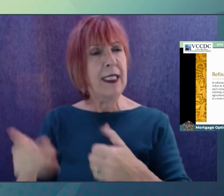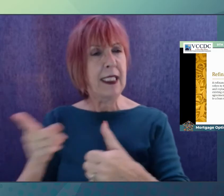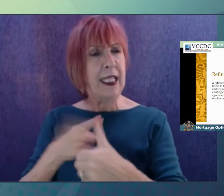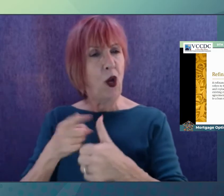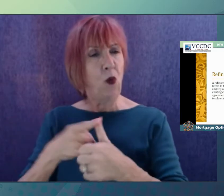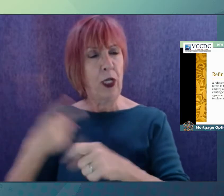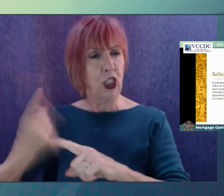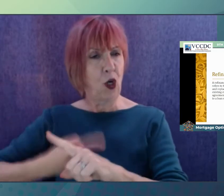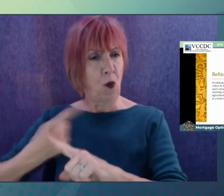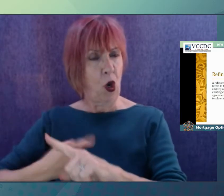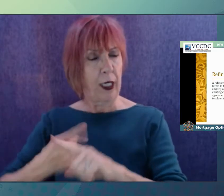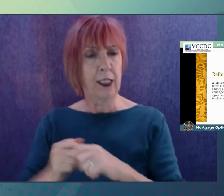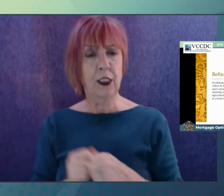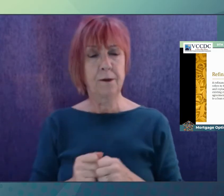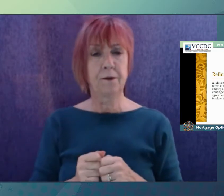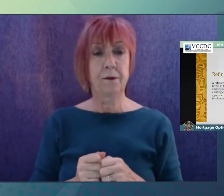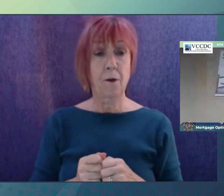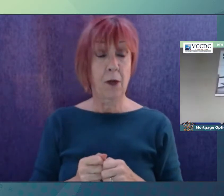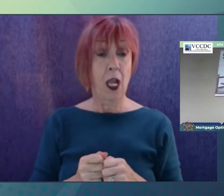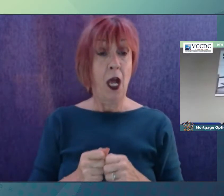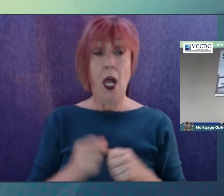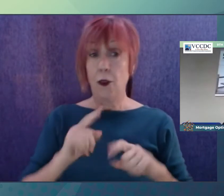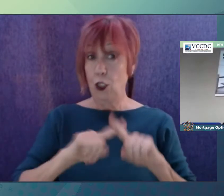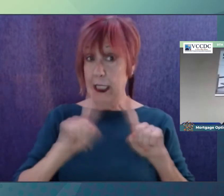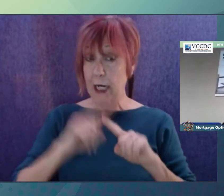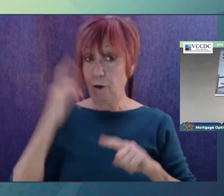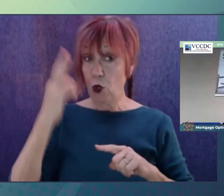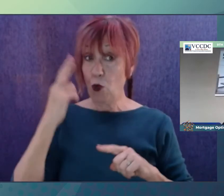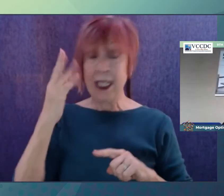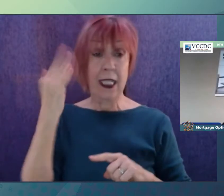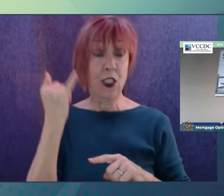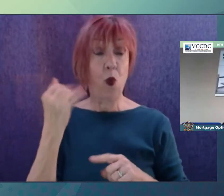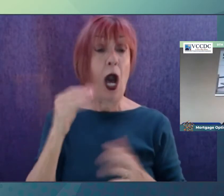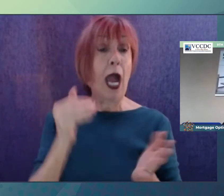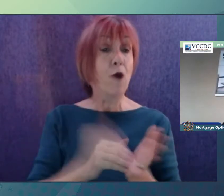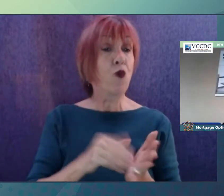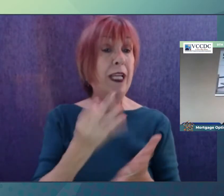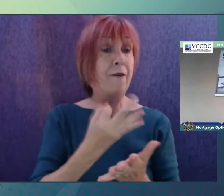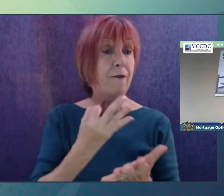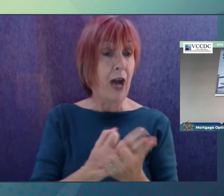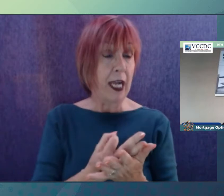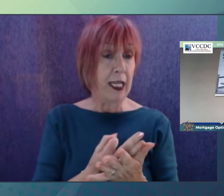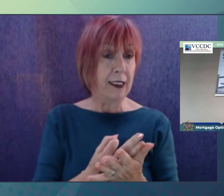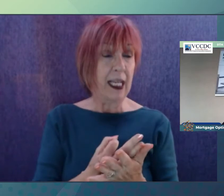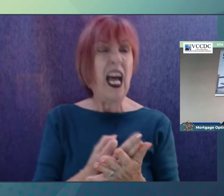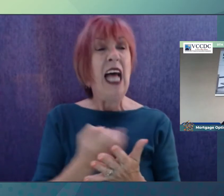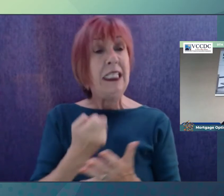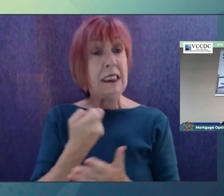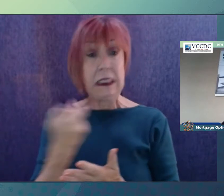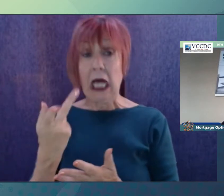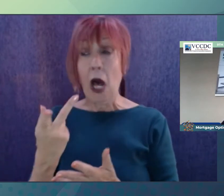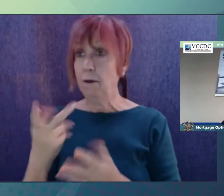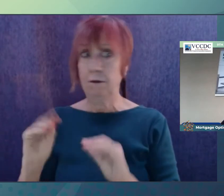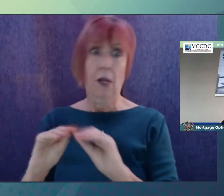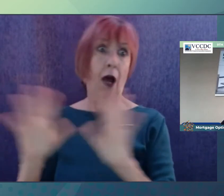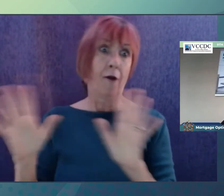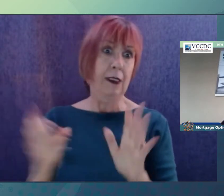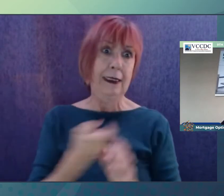review the various reasons that people may choose to do the refinance. There are obvious and less obvious reasons for this. For